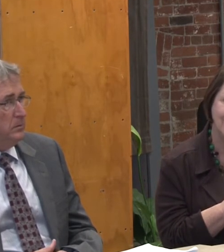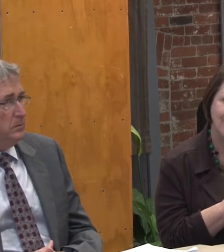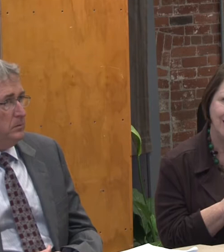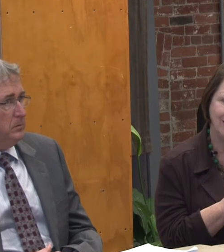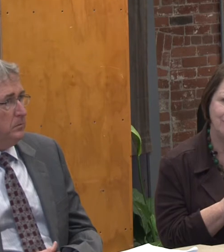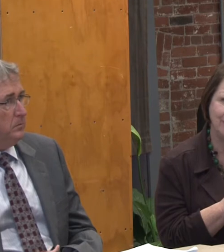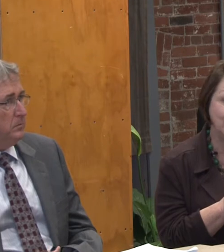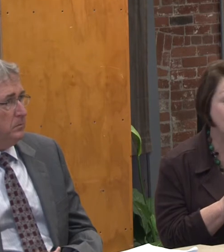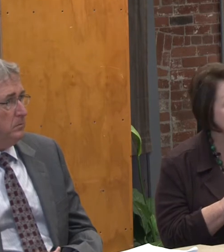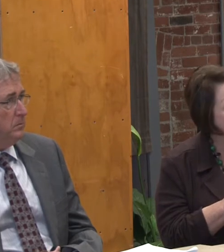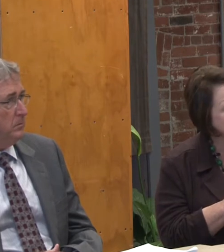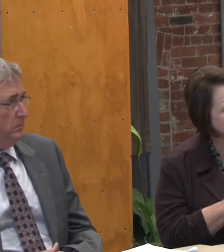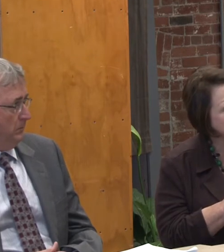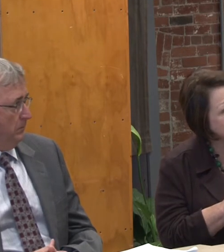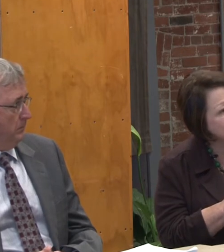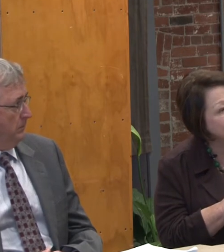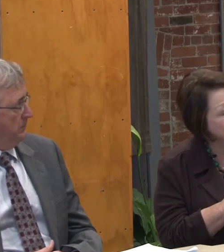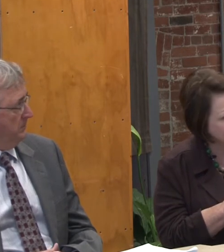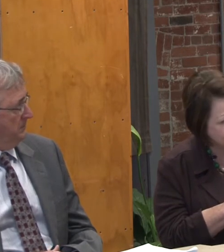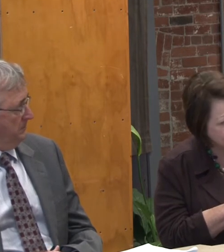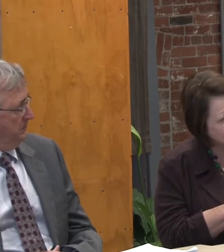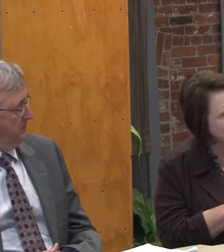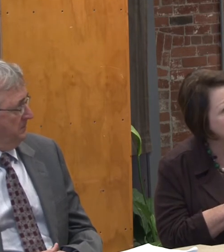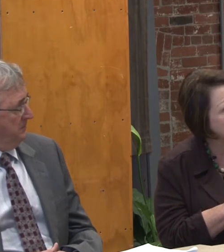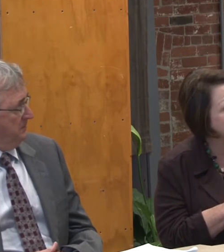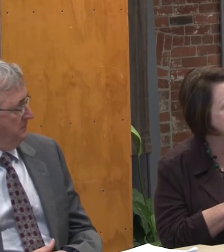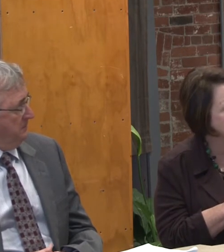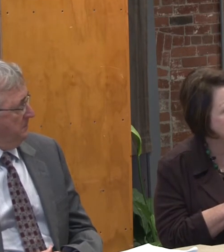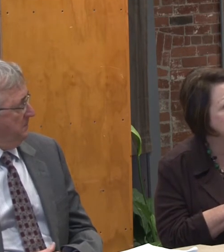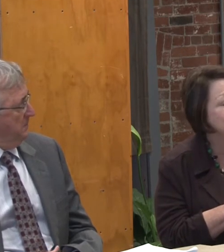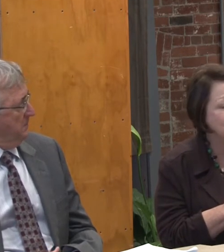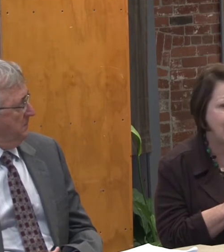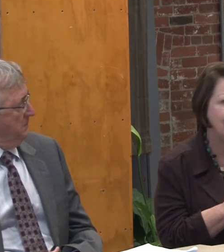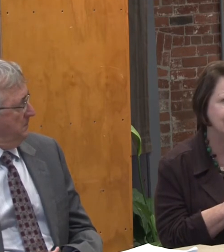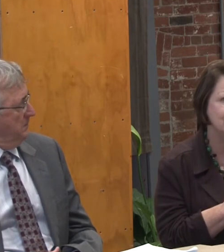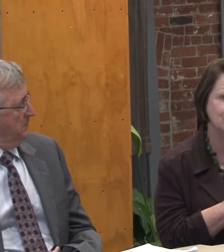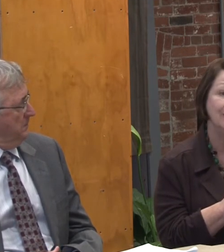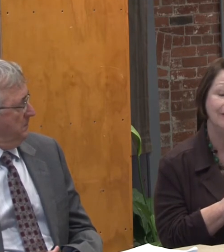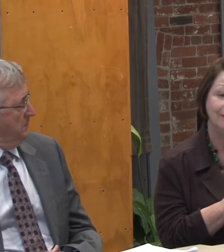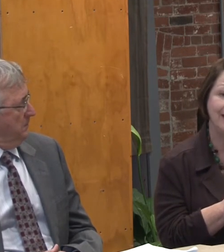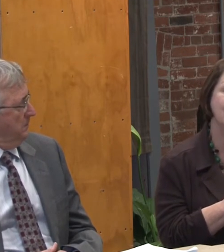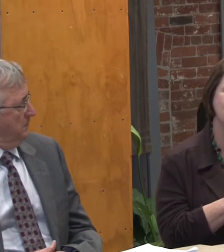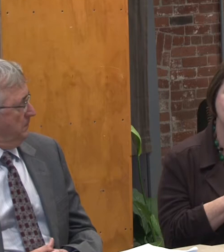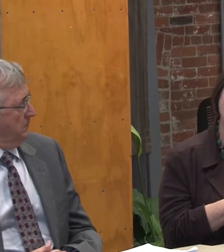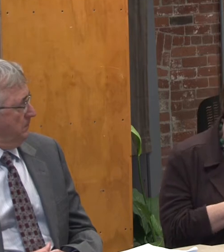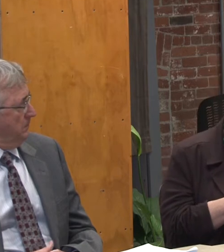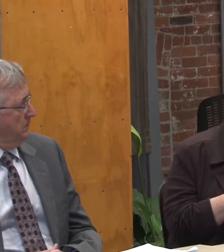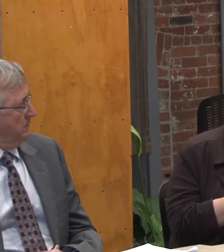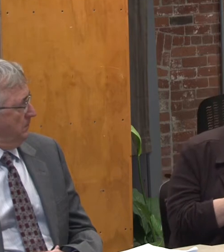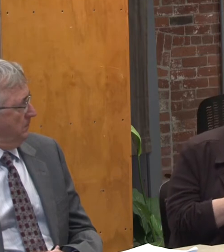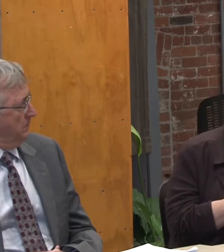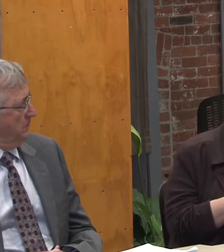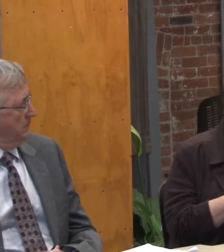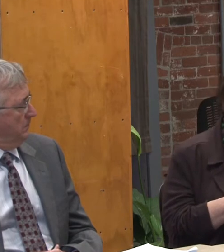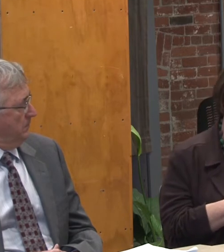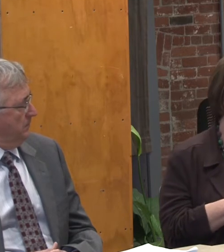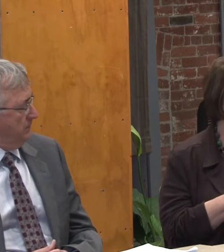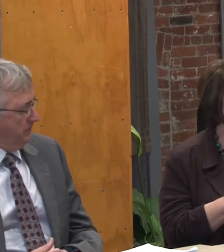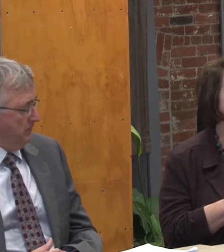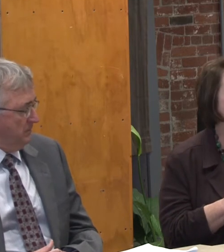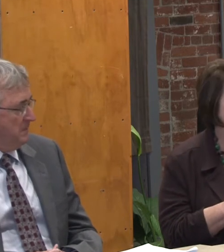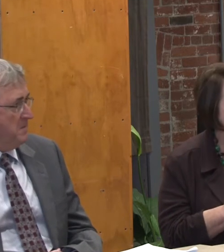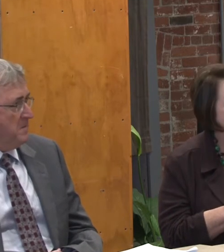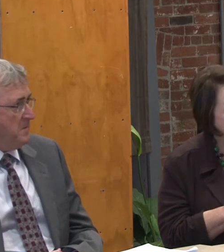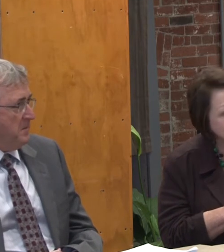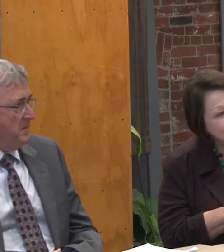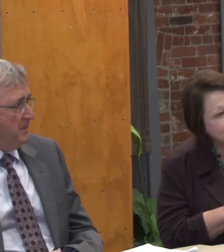setting. Very often when students make the transition from high school to college, they have defaulted somewhat or